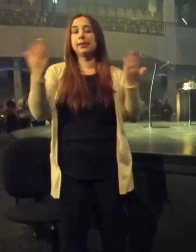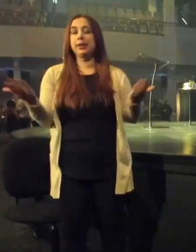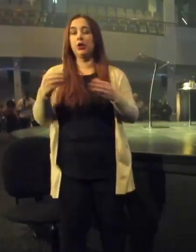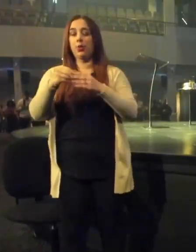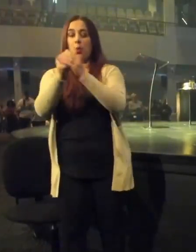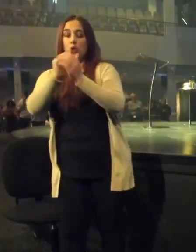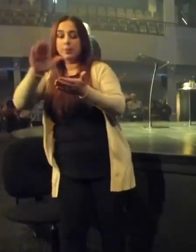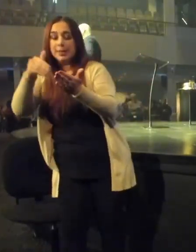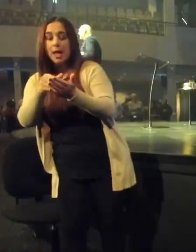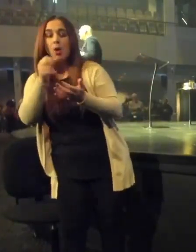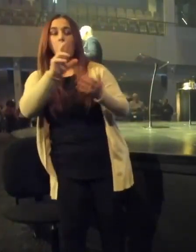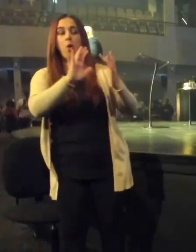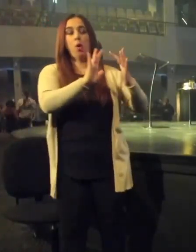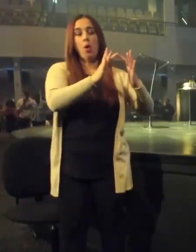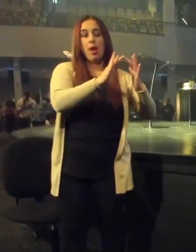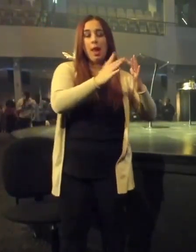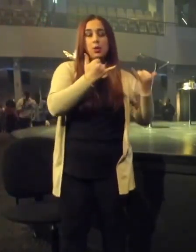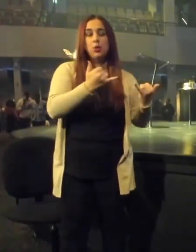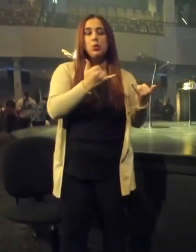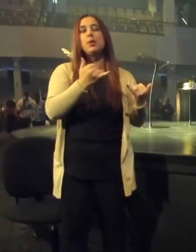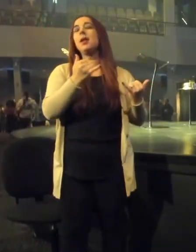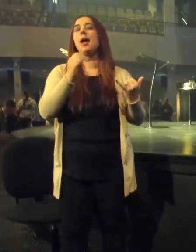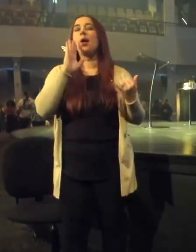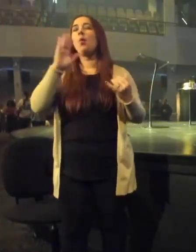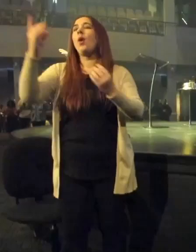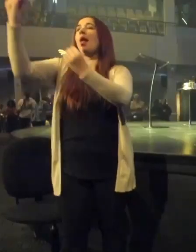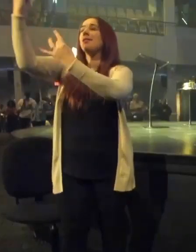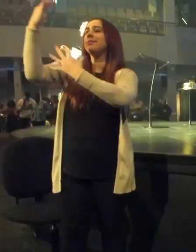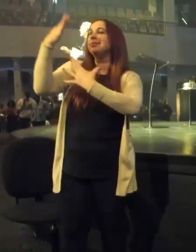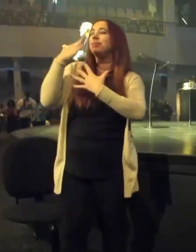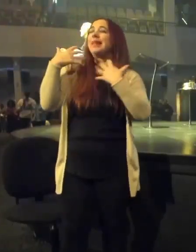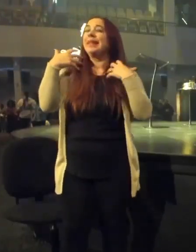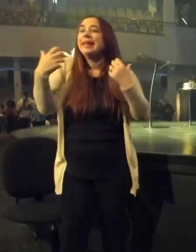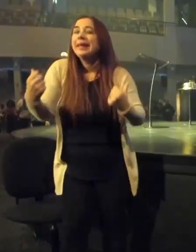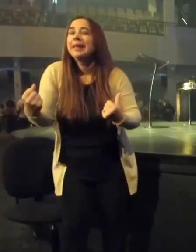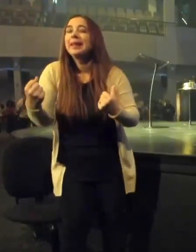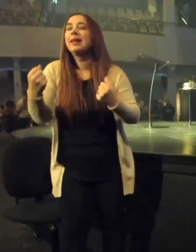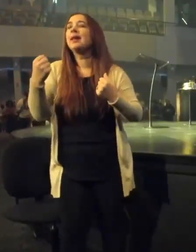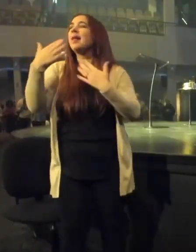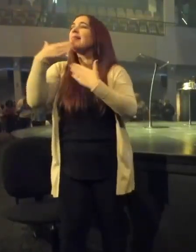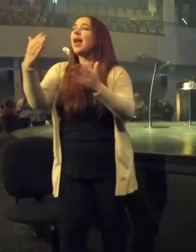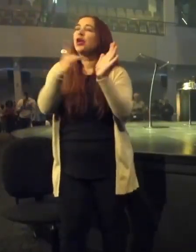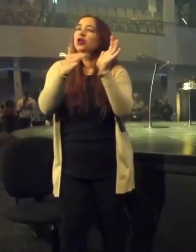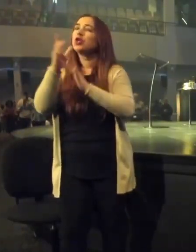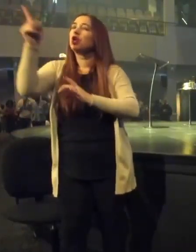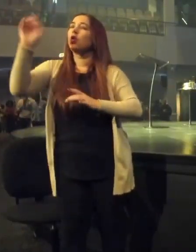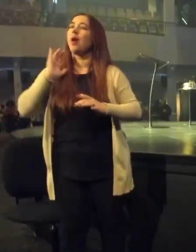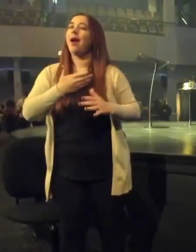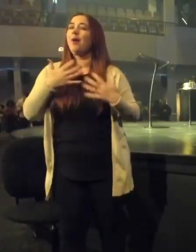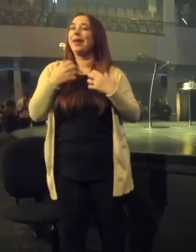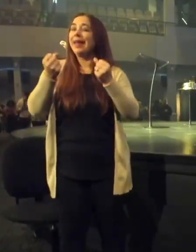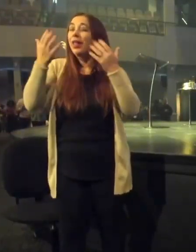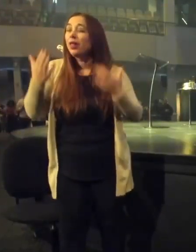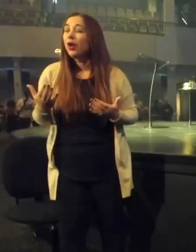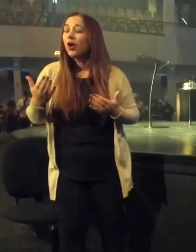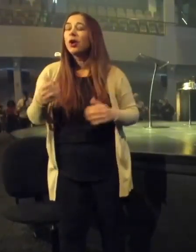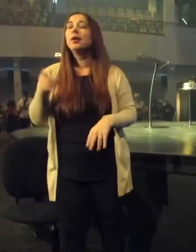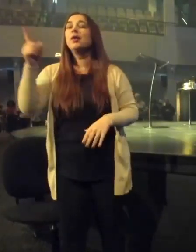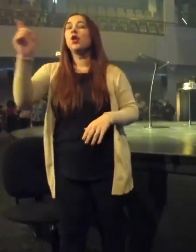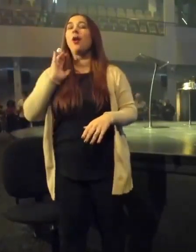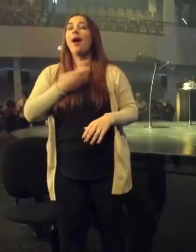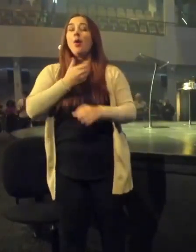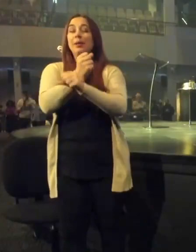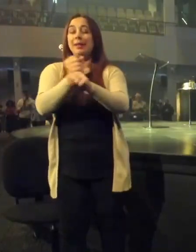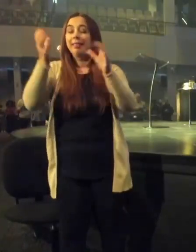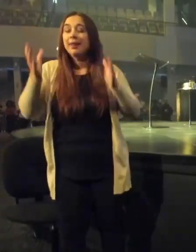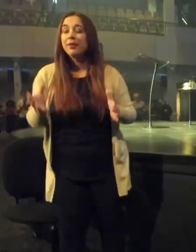us online this morning that there would come a flow of healing into our lives. Thank you, Jesus, that you are our healer, that you're our deliverer,